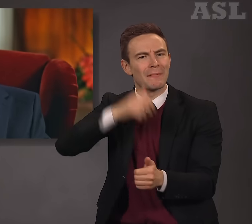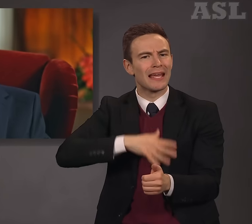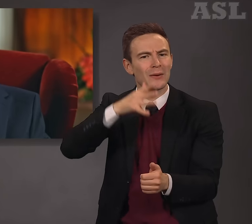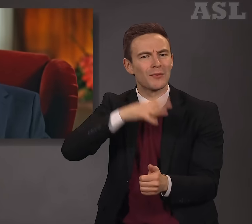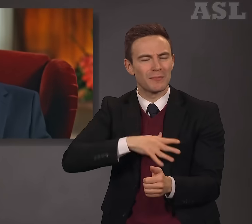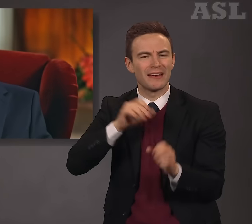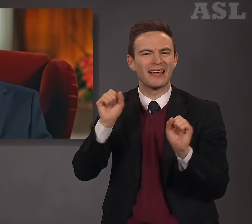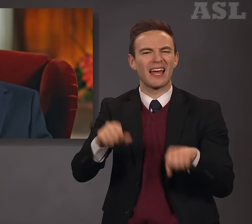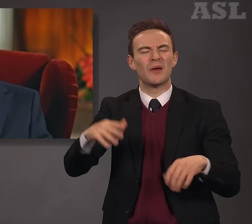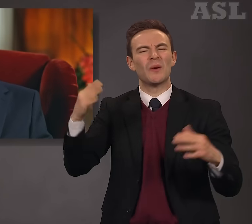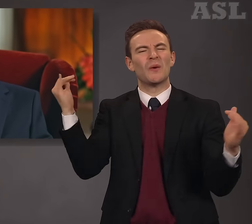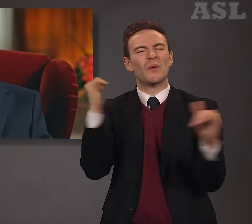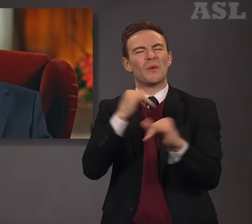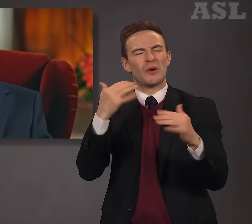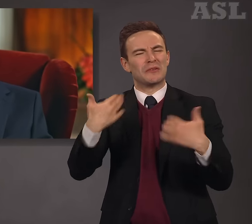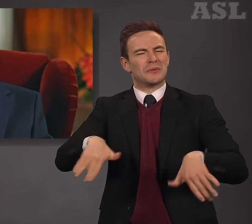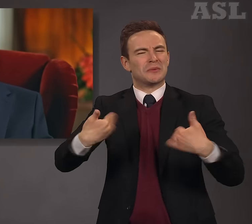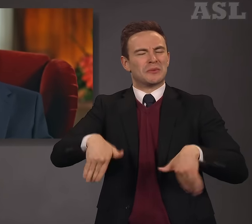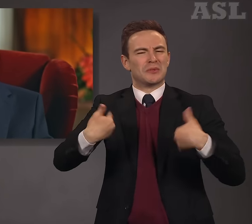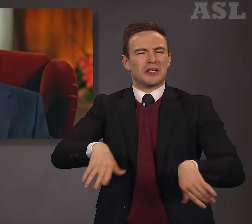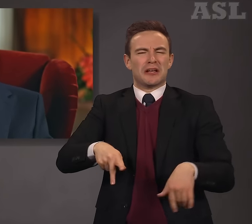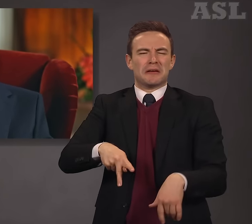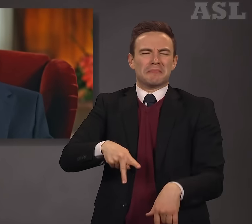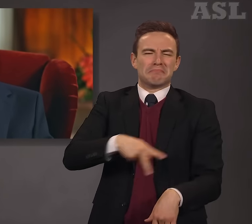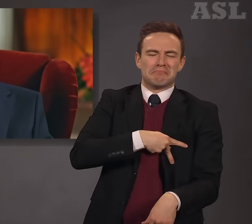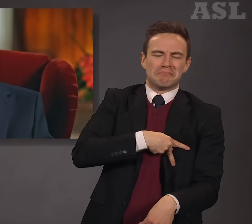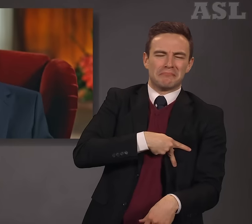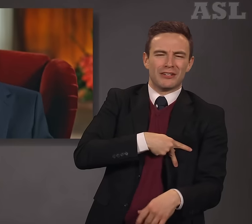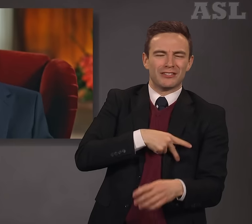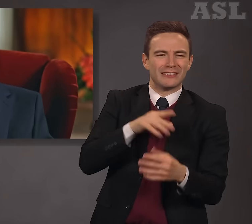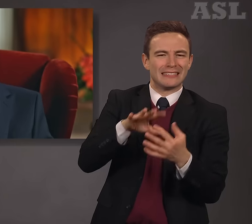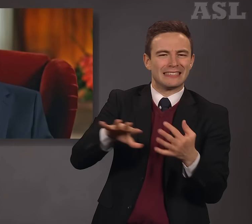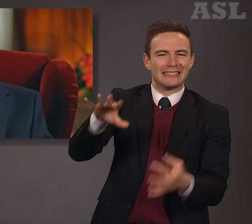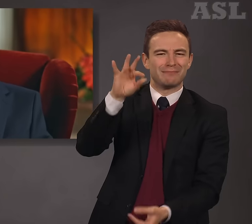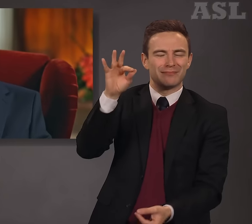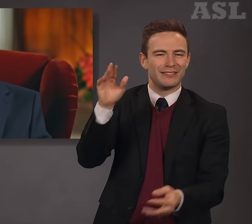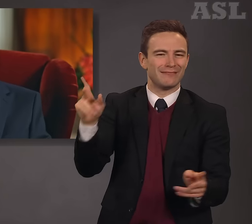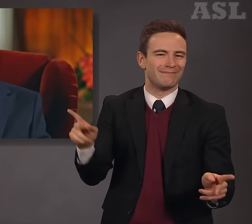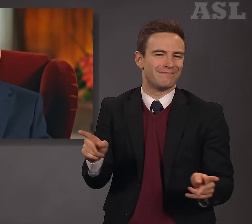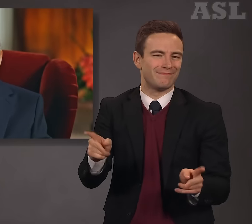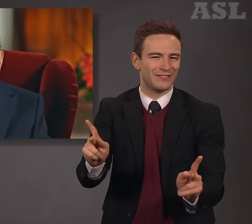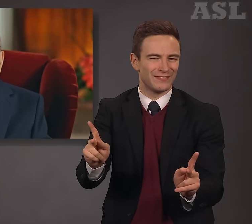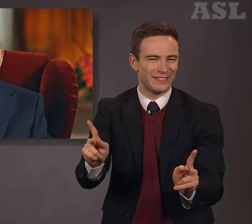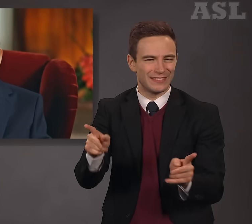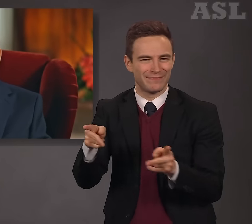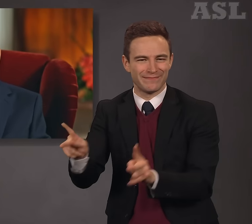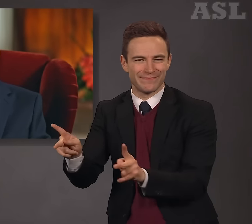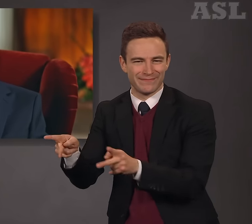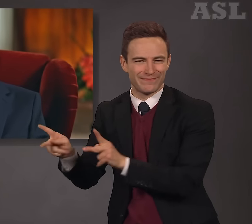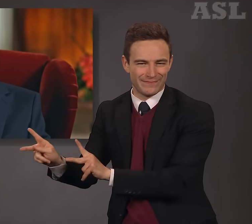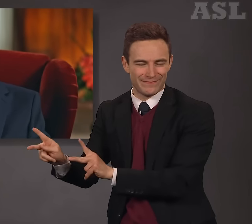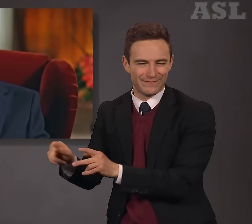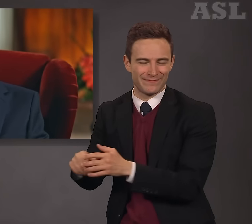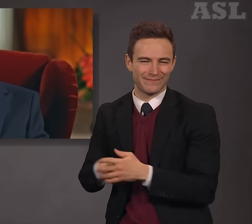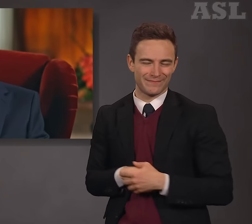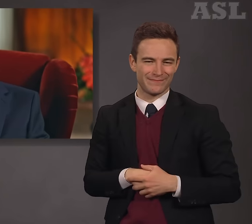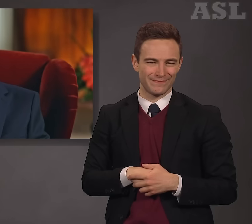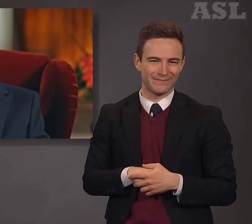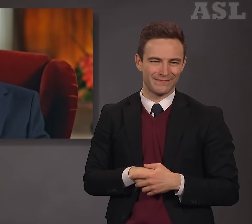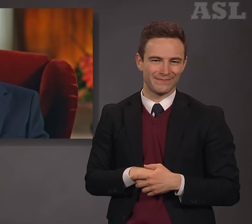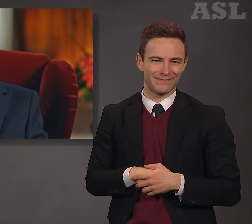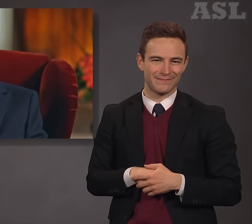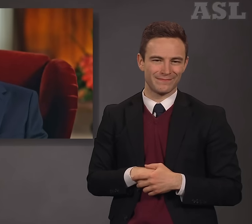man and woman to enjoy incredible personal